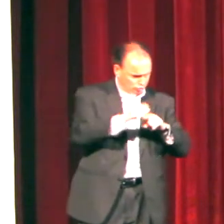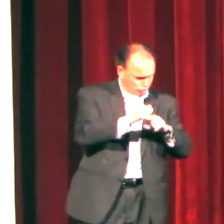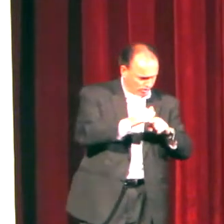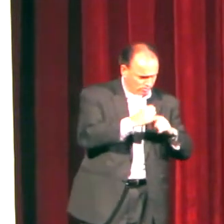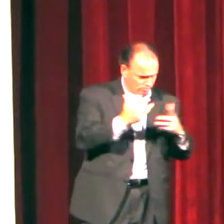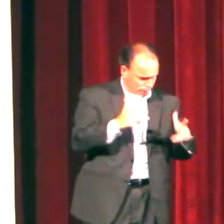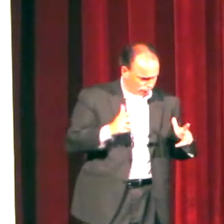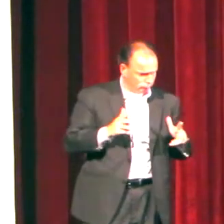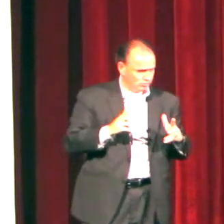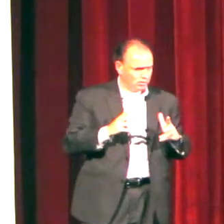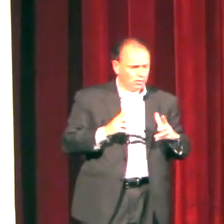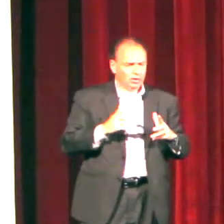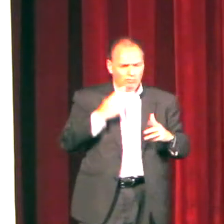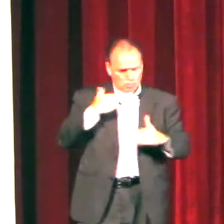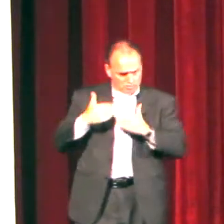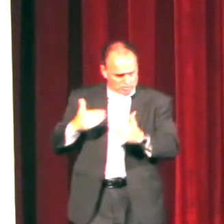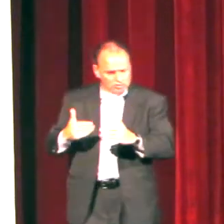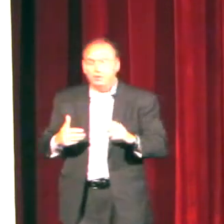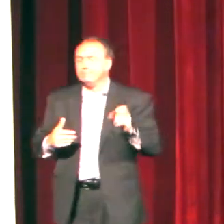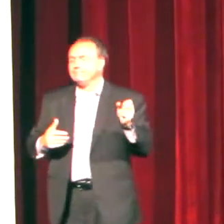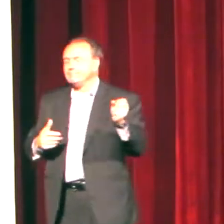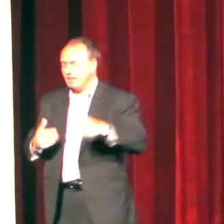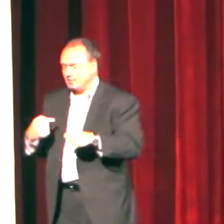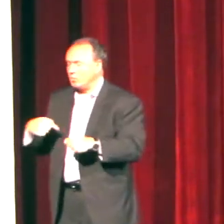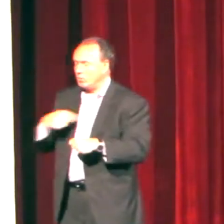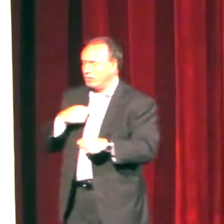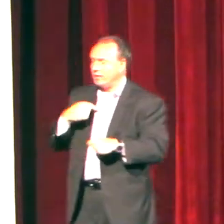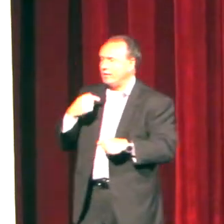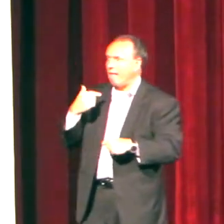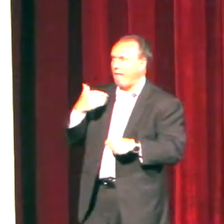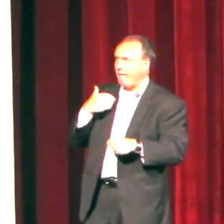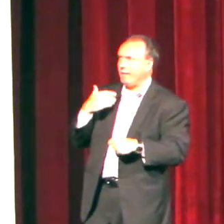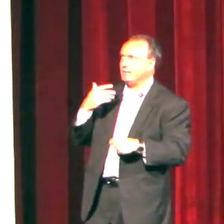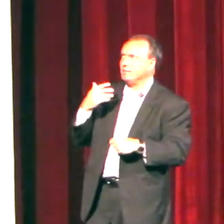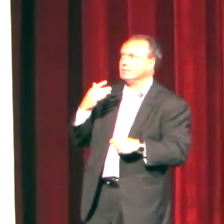procedures. Yes, we had a